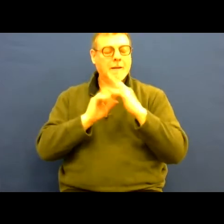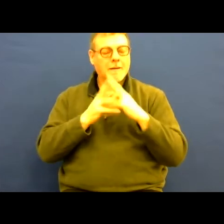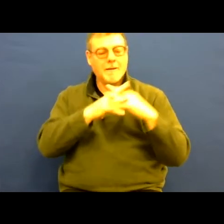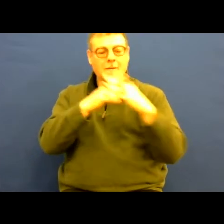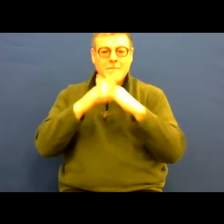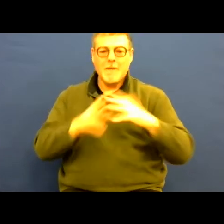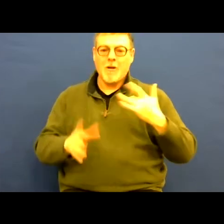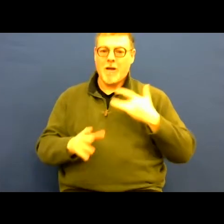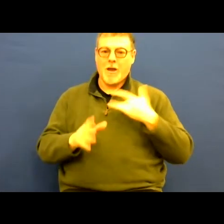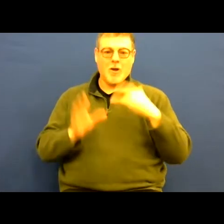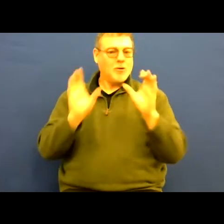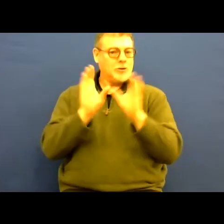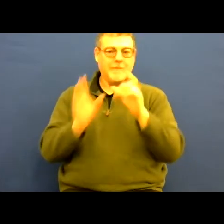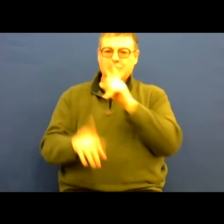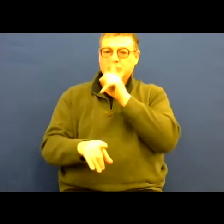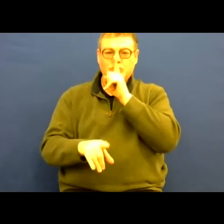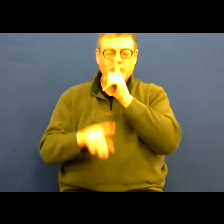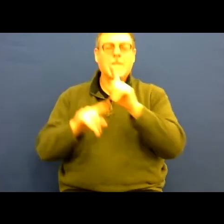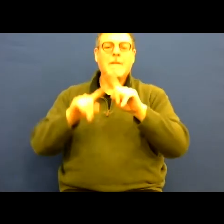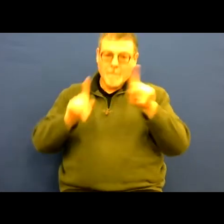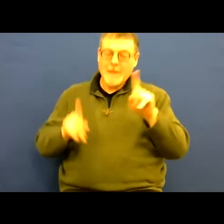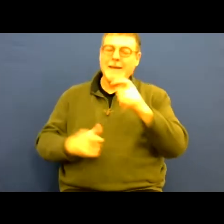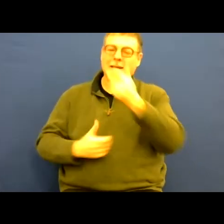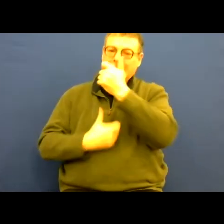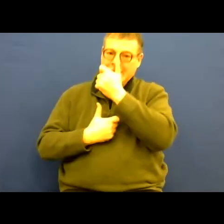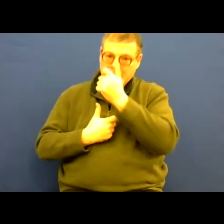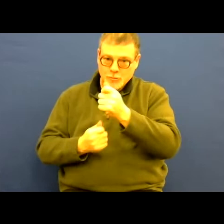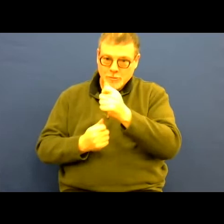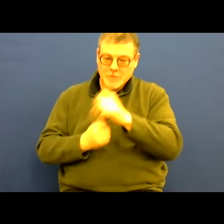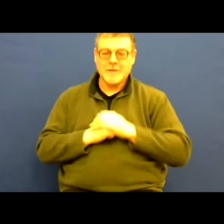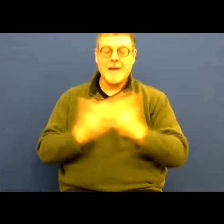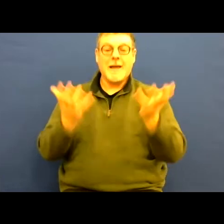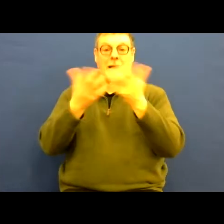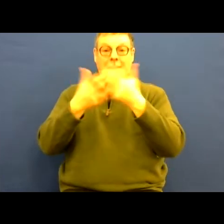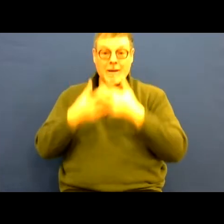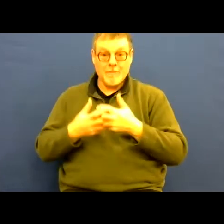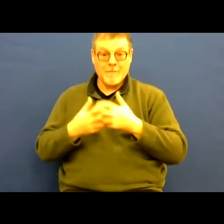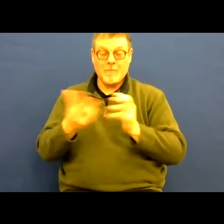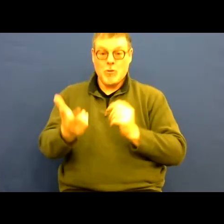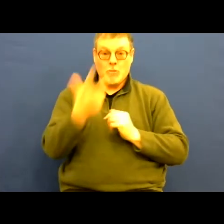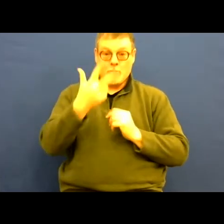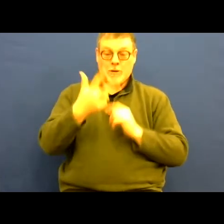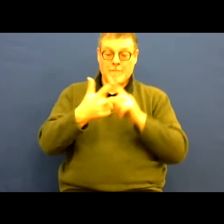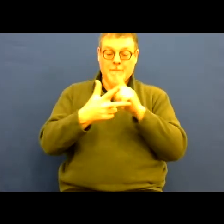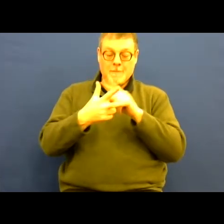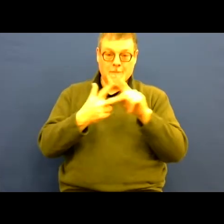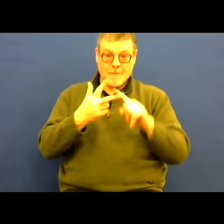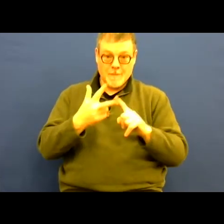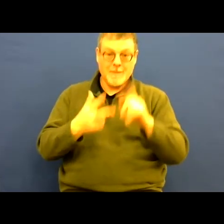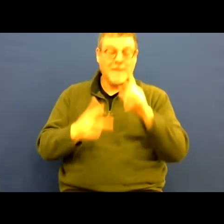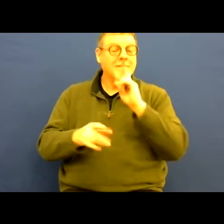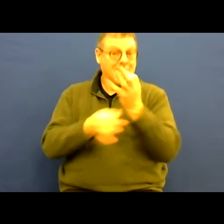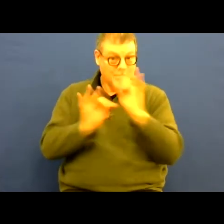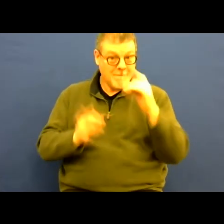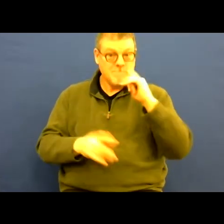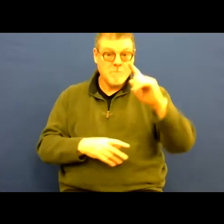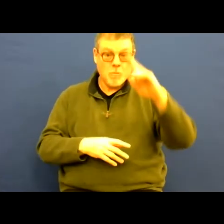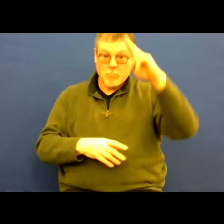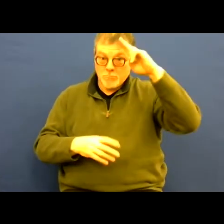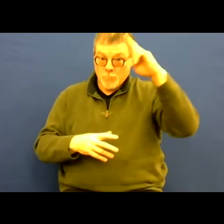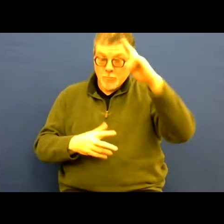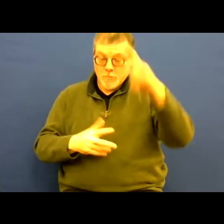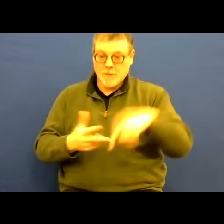certified, but it's really interesting. It's a combination of 3 topics. It's free. It could be for Boy